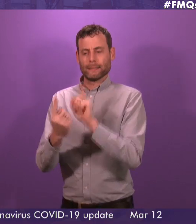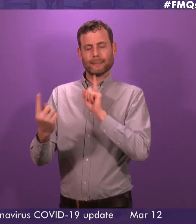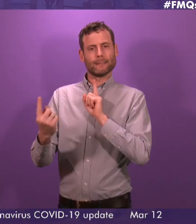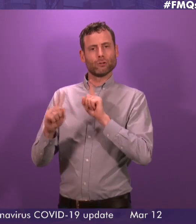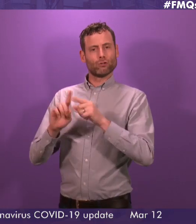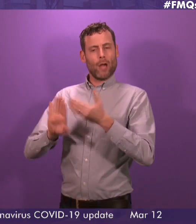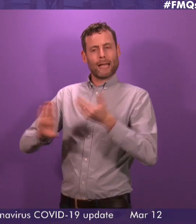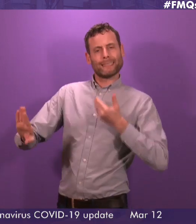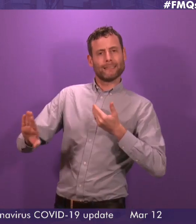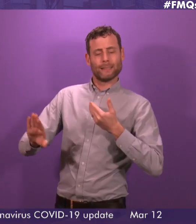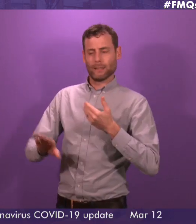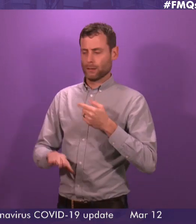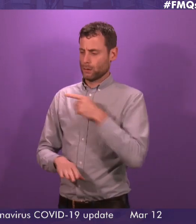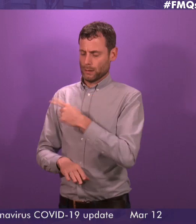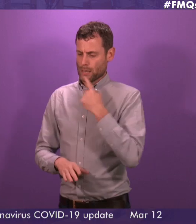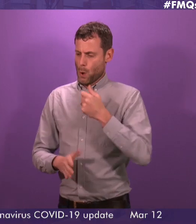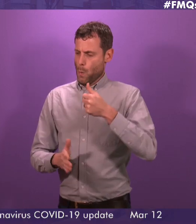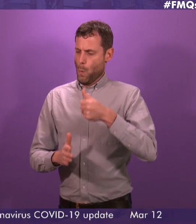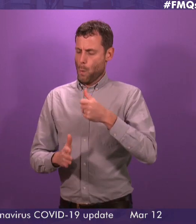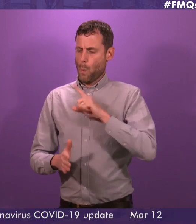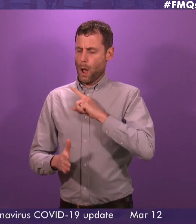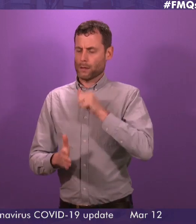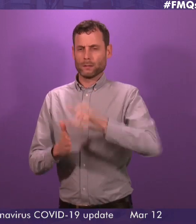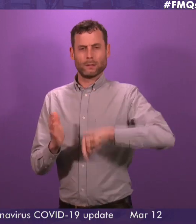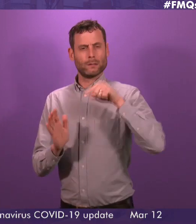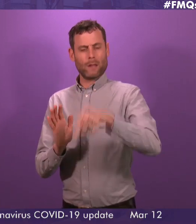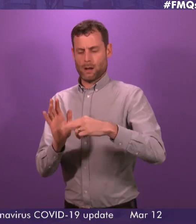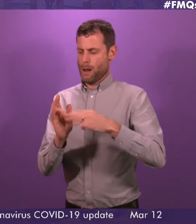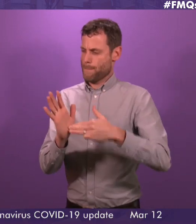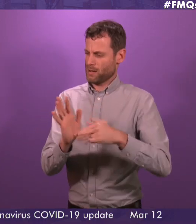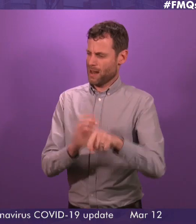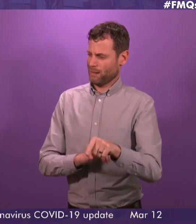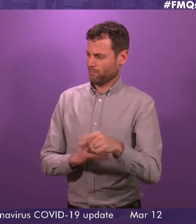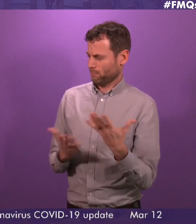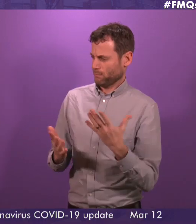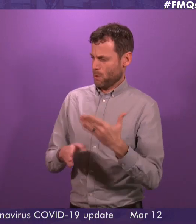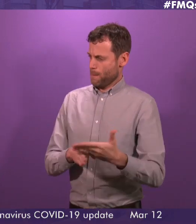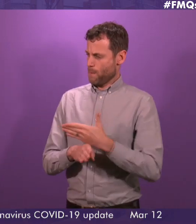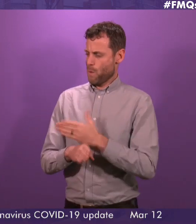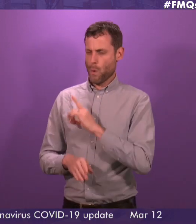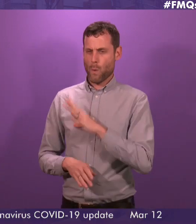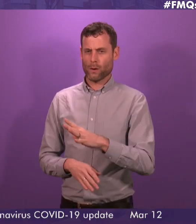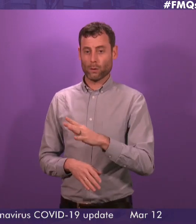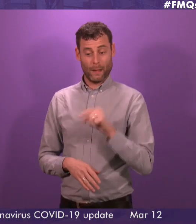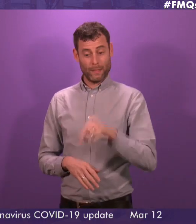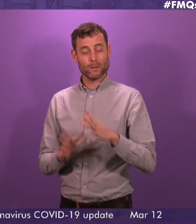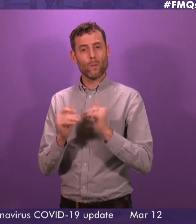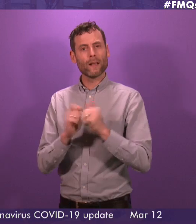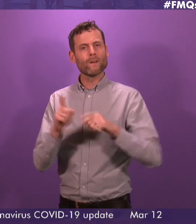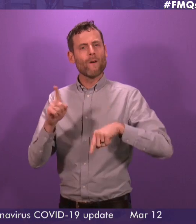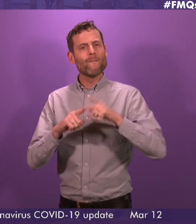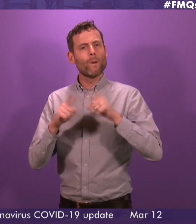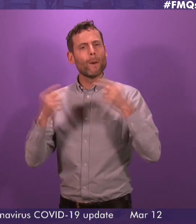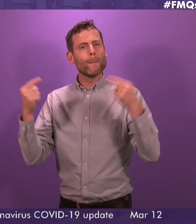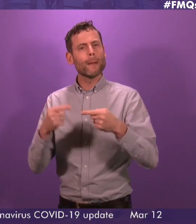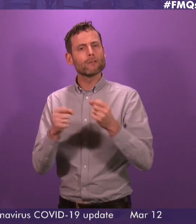Monday. Can I ask why Monday and not sooner? Many of us are acutely aware of a big football match happening in Glasgow at the weekend, and people